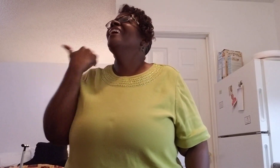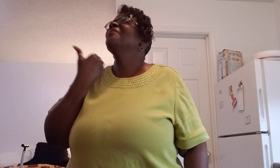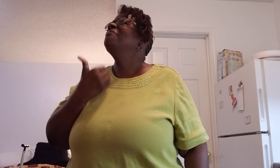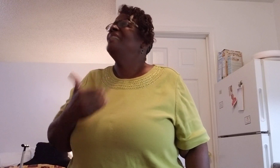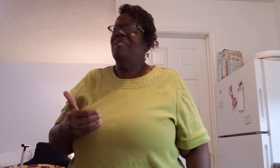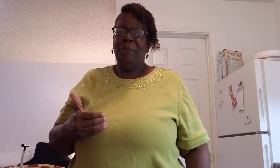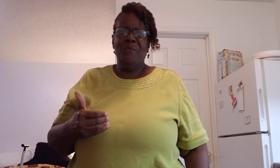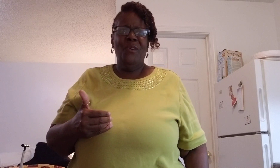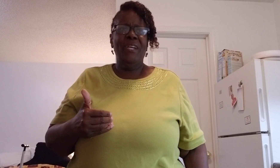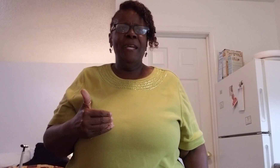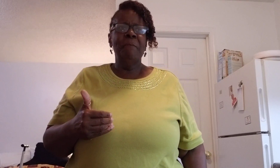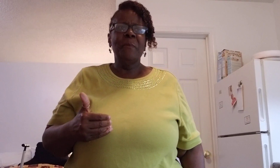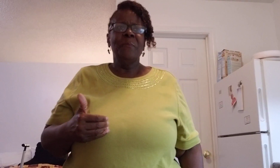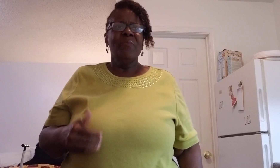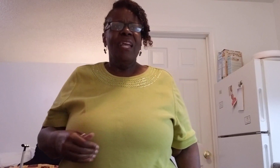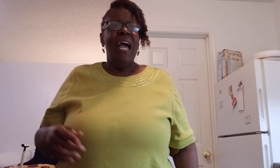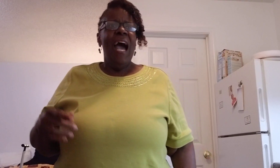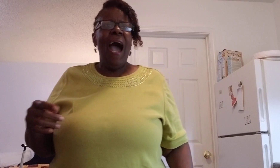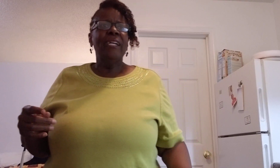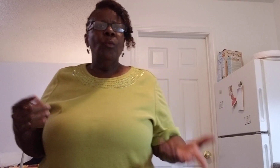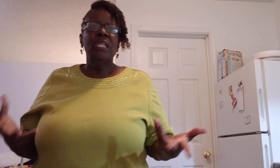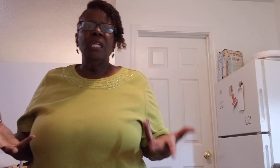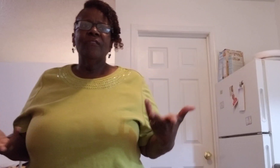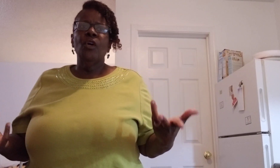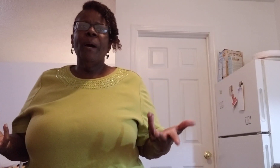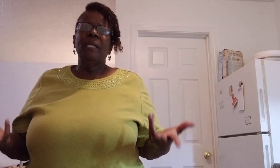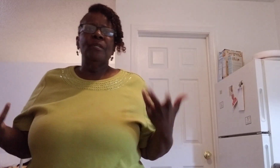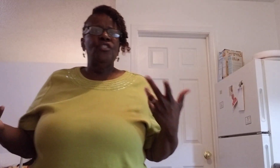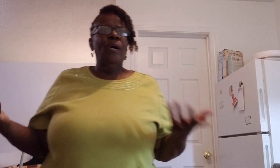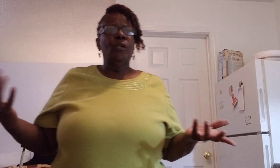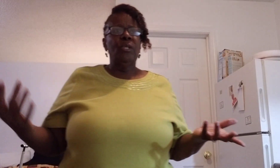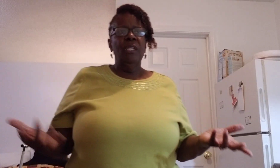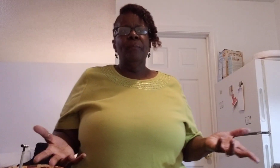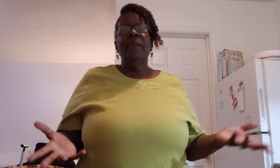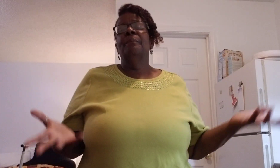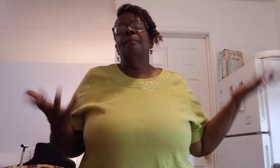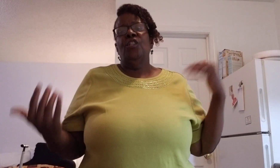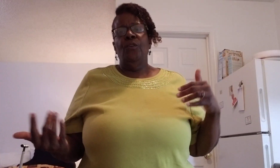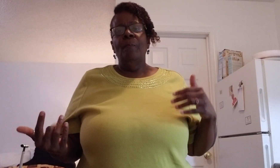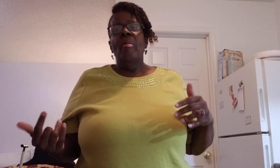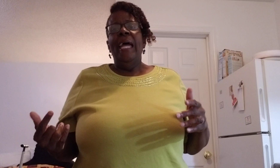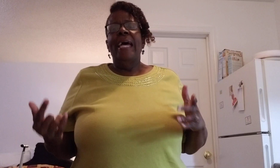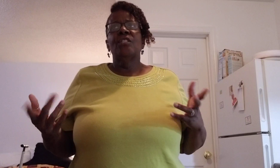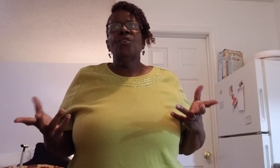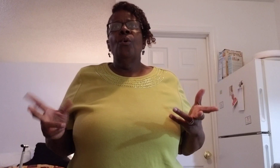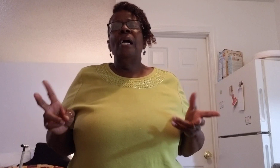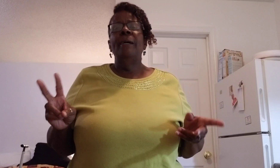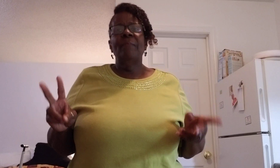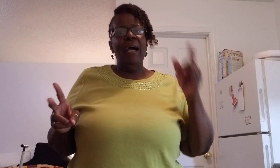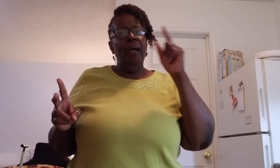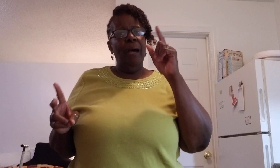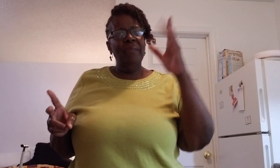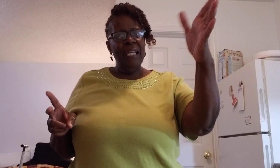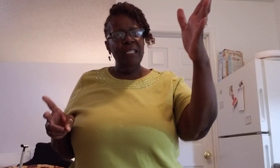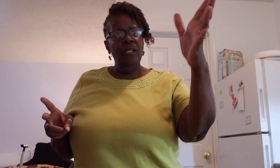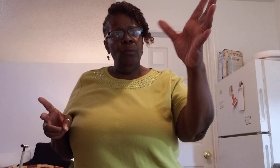of me, okay? I don't want to love nobody but you. I don't want to love nobody but you. And so I'm not, when